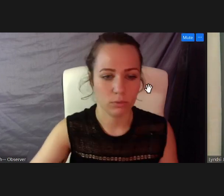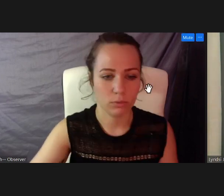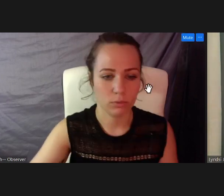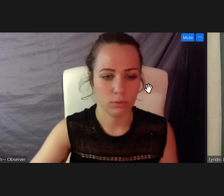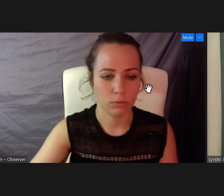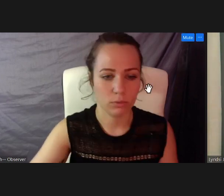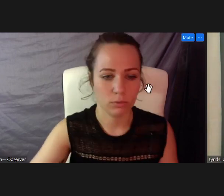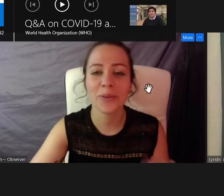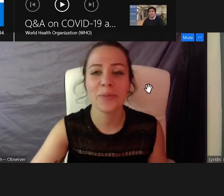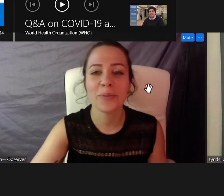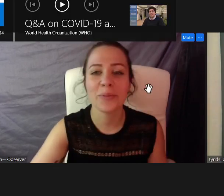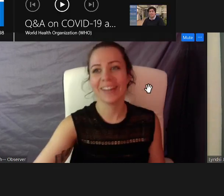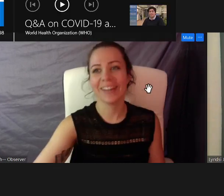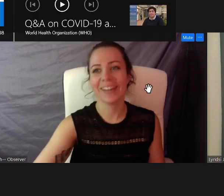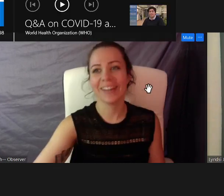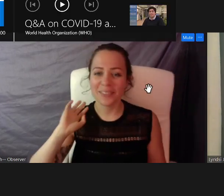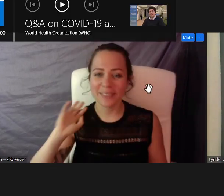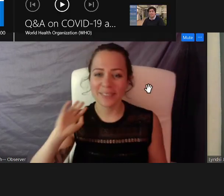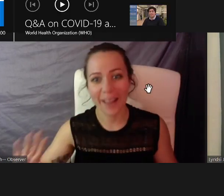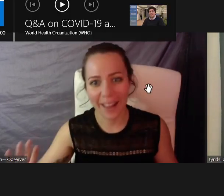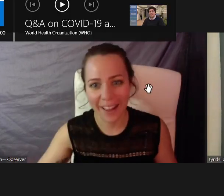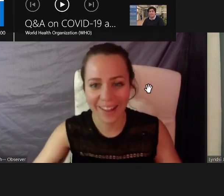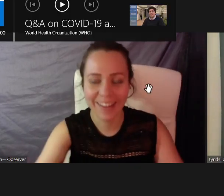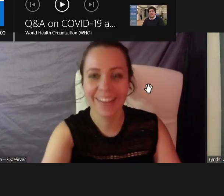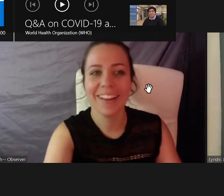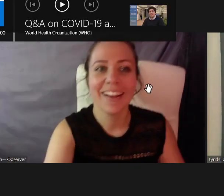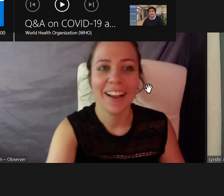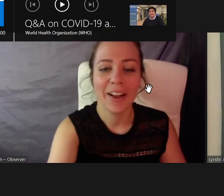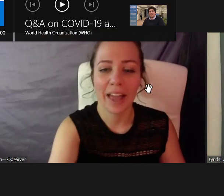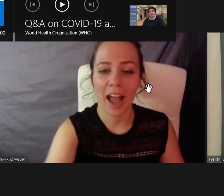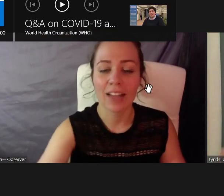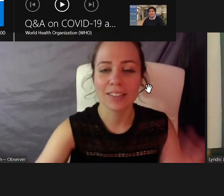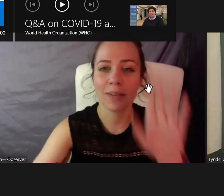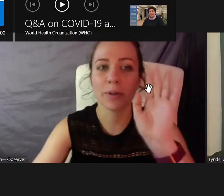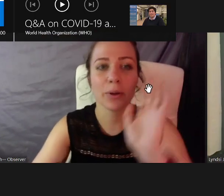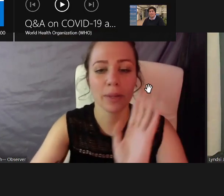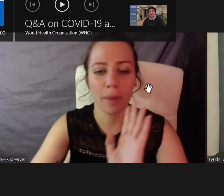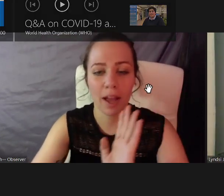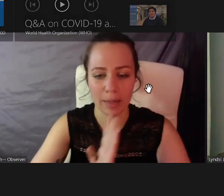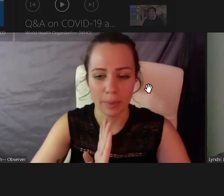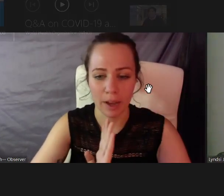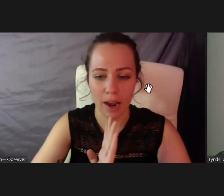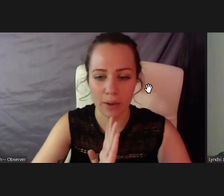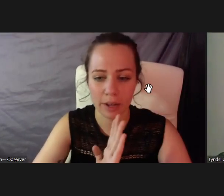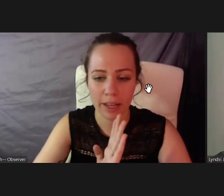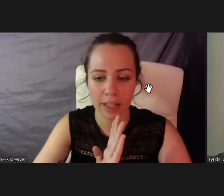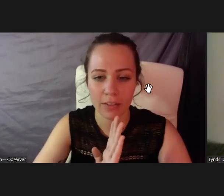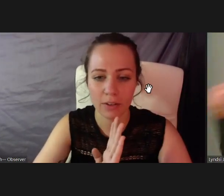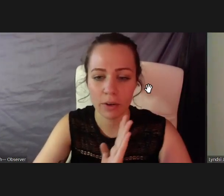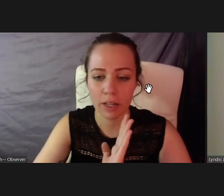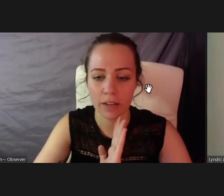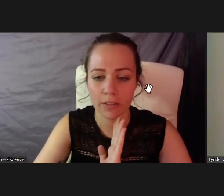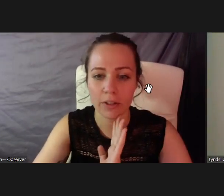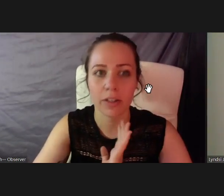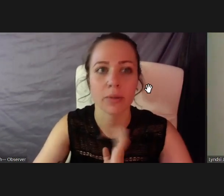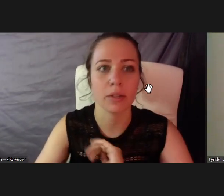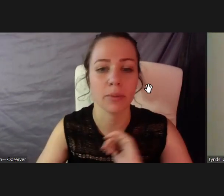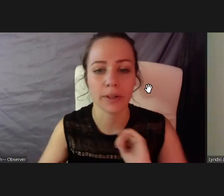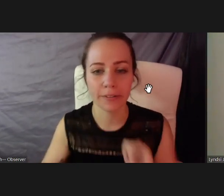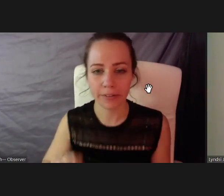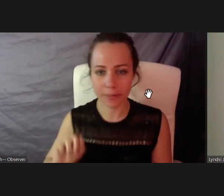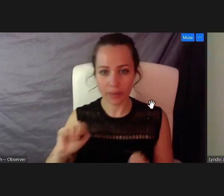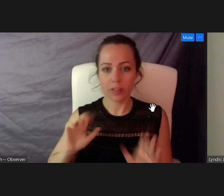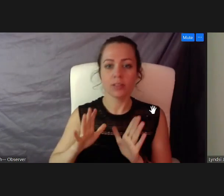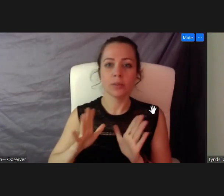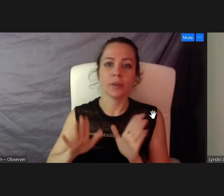You hear me? You're good. You're good now. You did. I was like, okay. Okay, I stopped recording mine, but I can record again for another